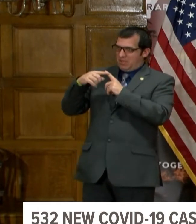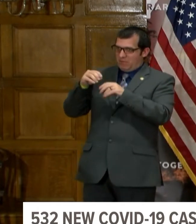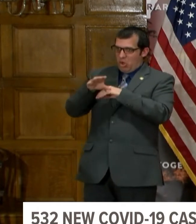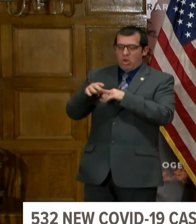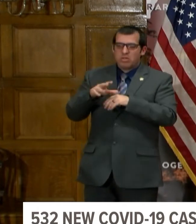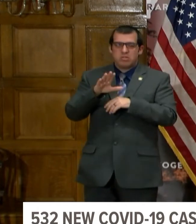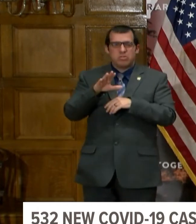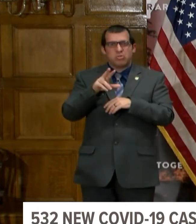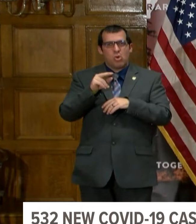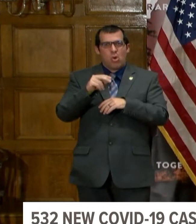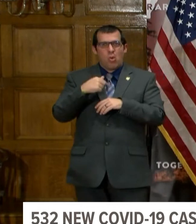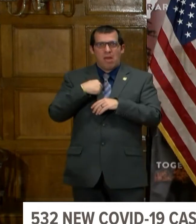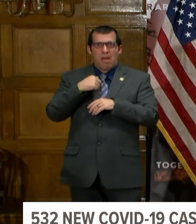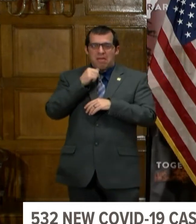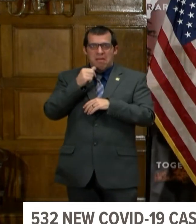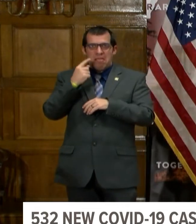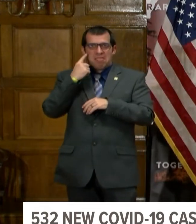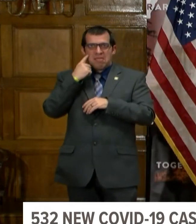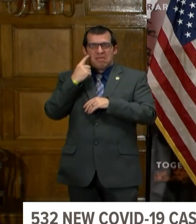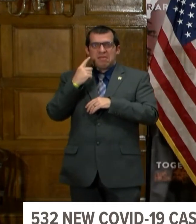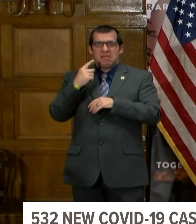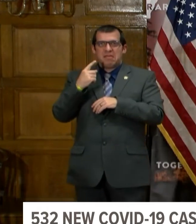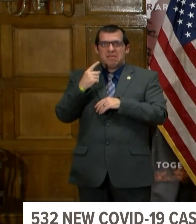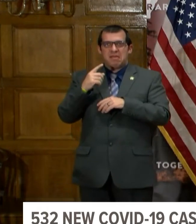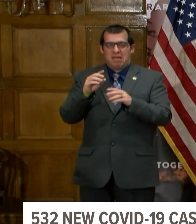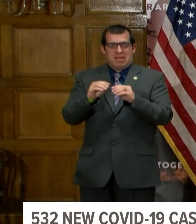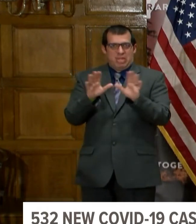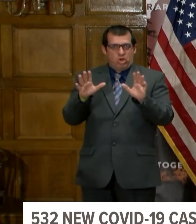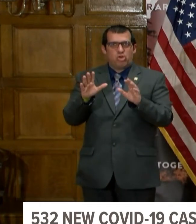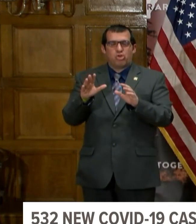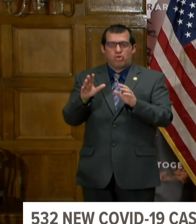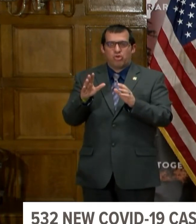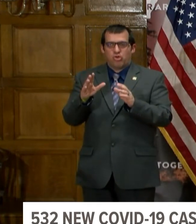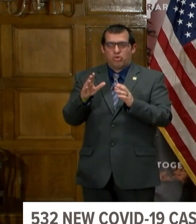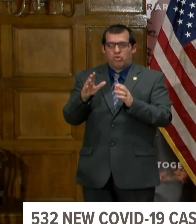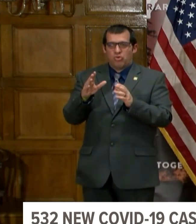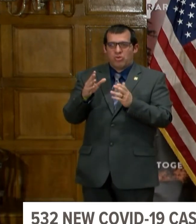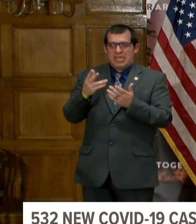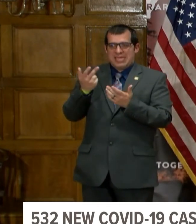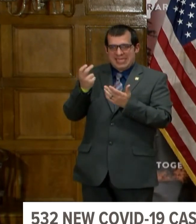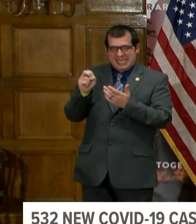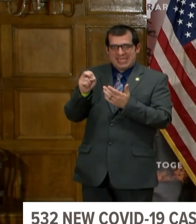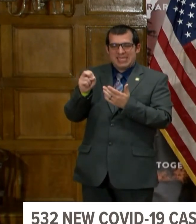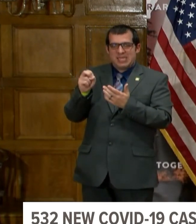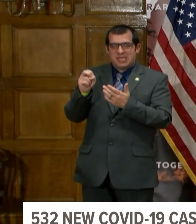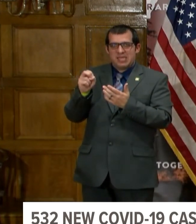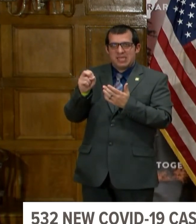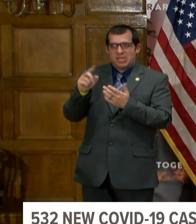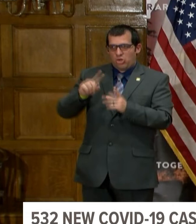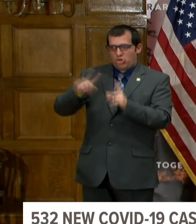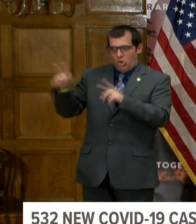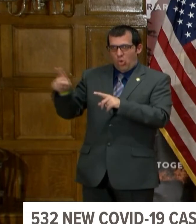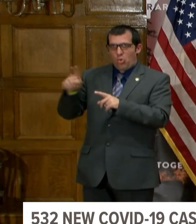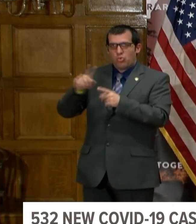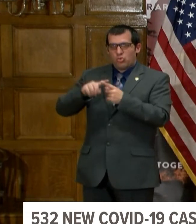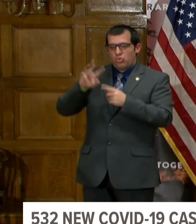I don't believe so at all. That clearly the fact that he goes to Walter